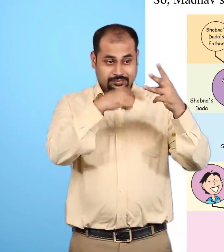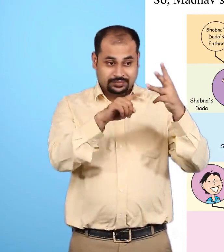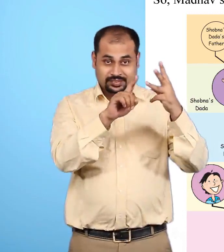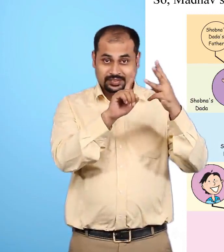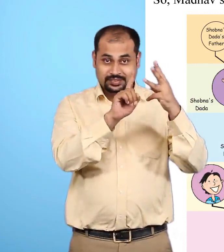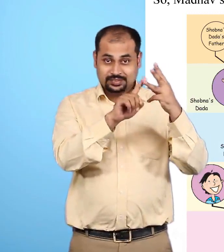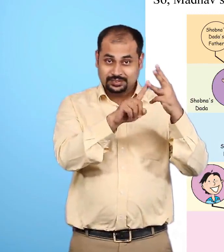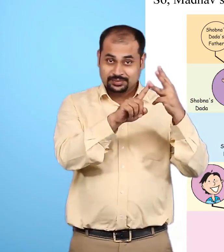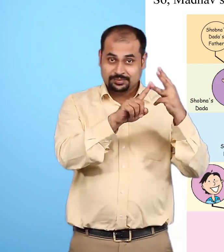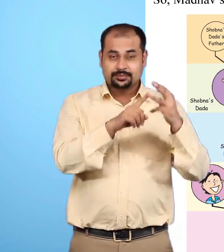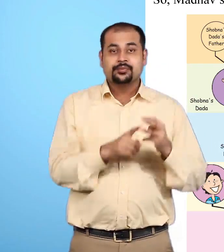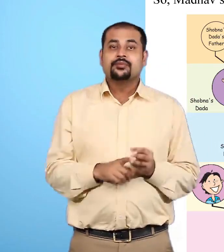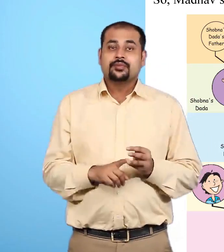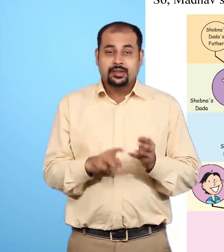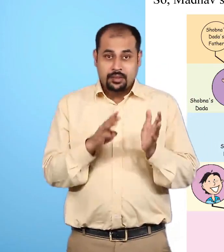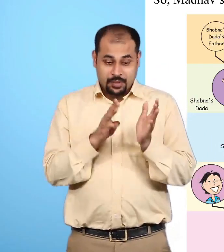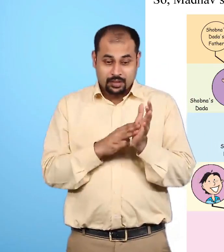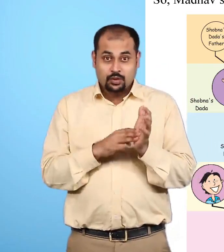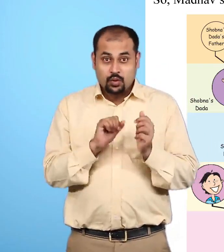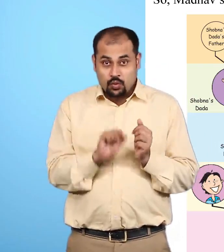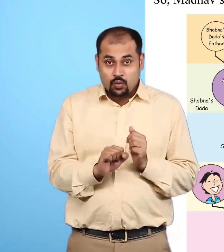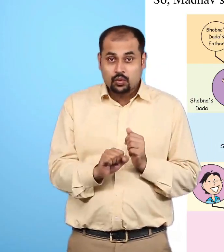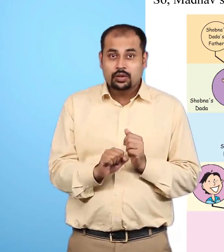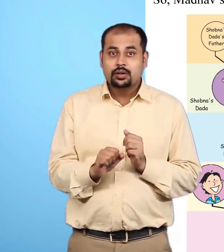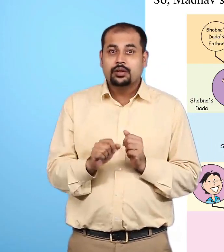4th generation, then to grandparents,